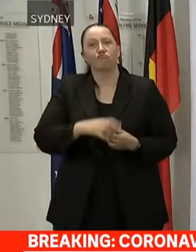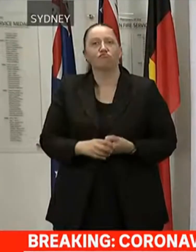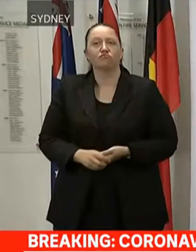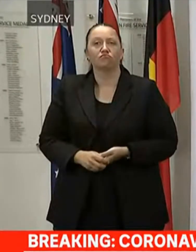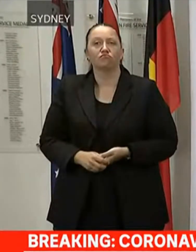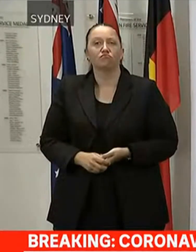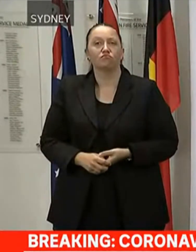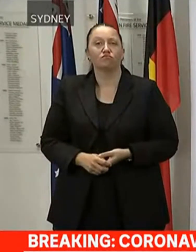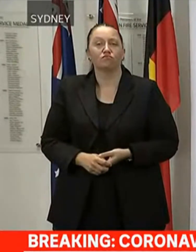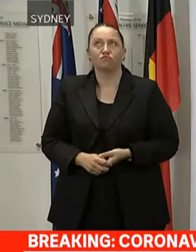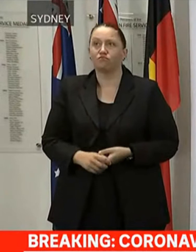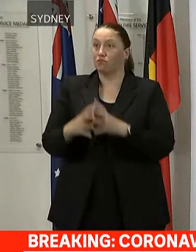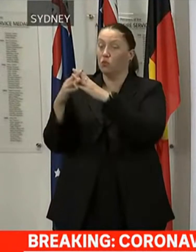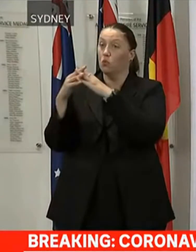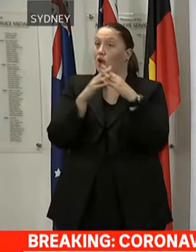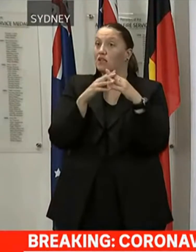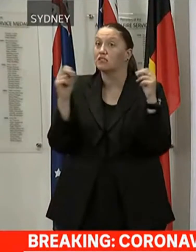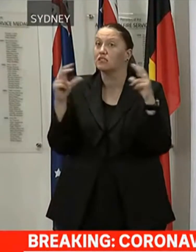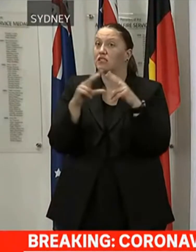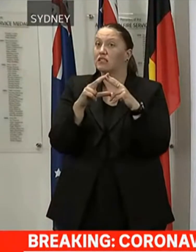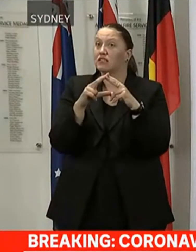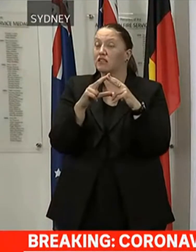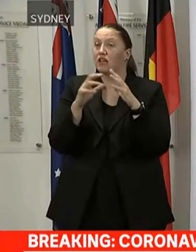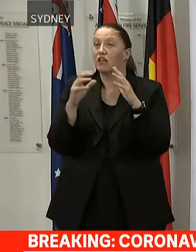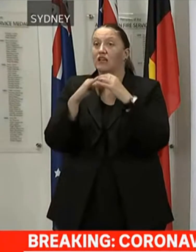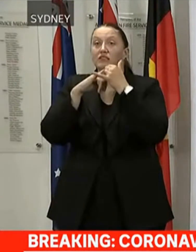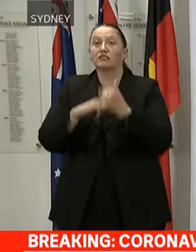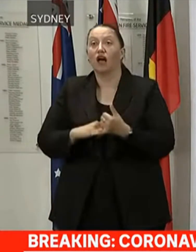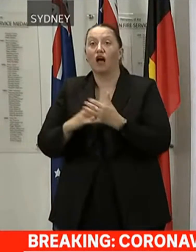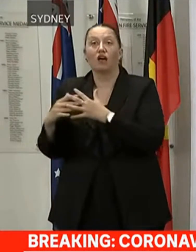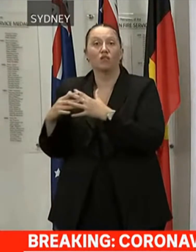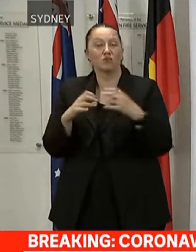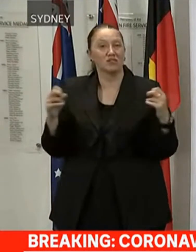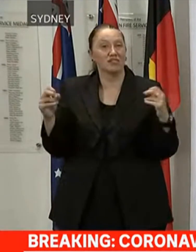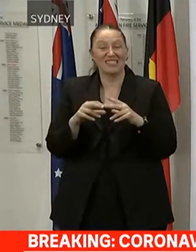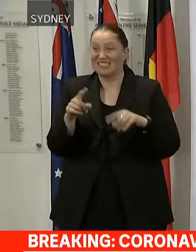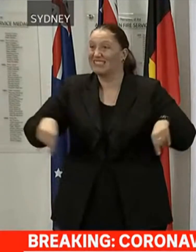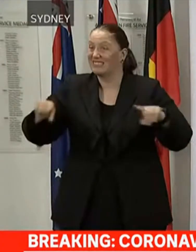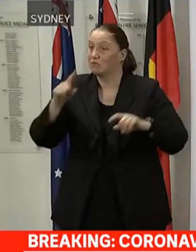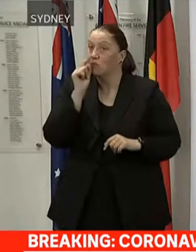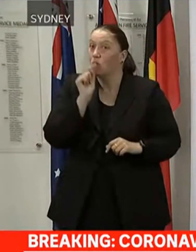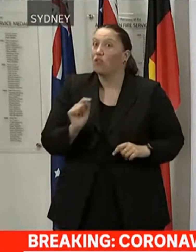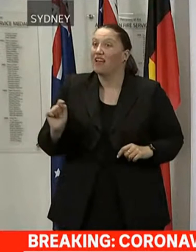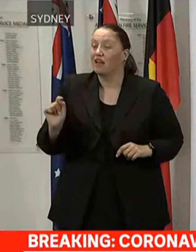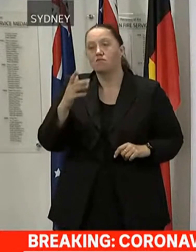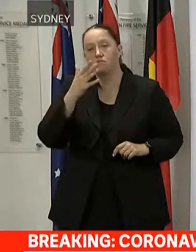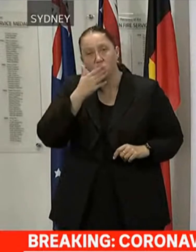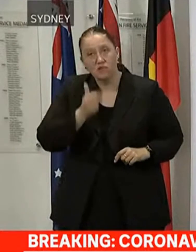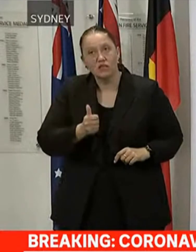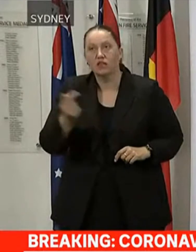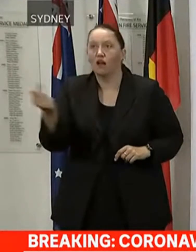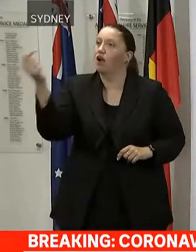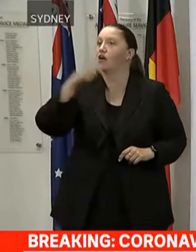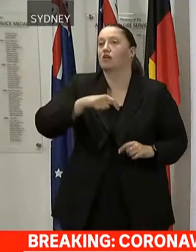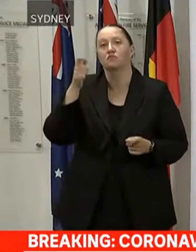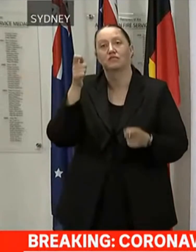we please ask communities in Western Sydney and southwestern Sydney, where there has been that higher level of community transmission, to